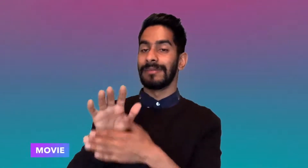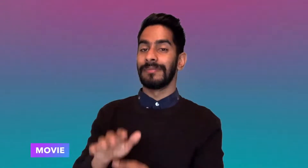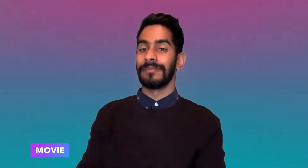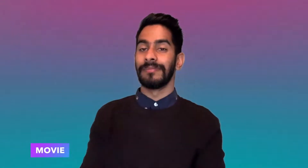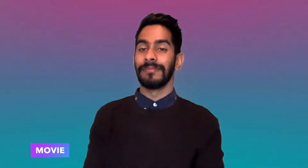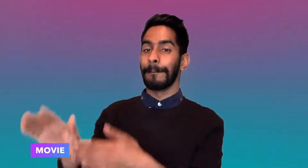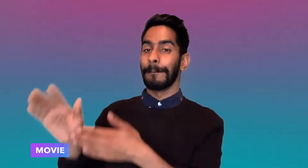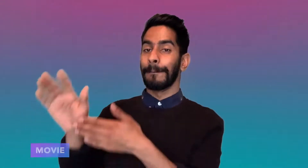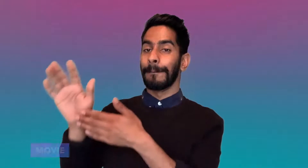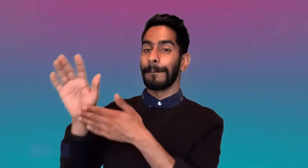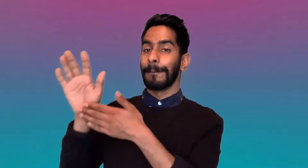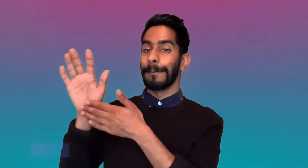Movie.